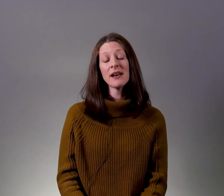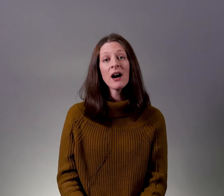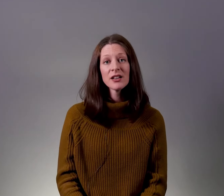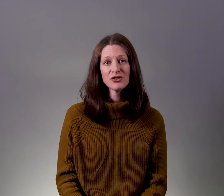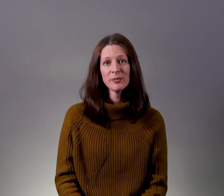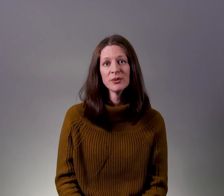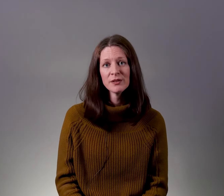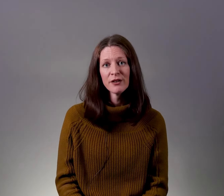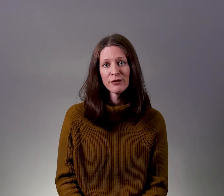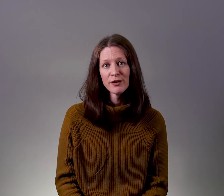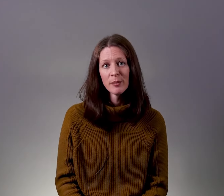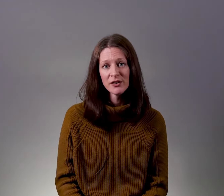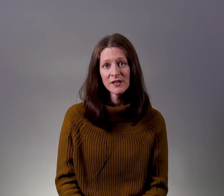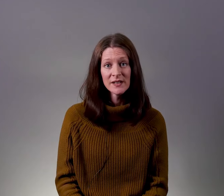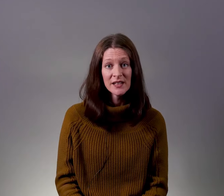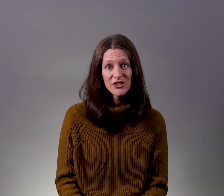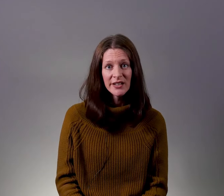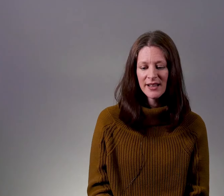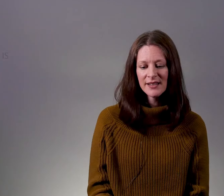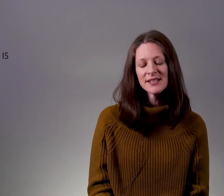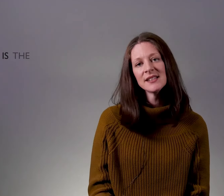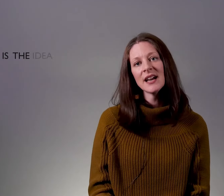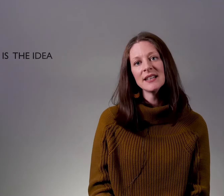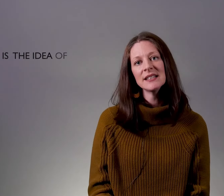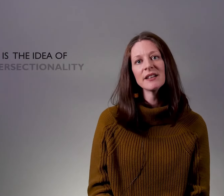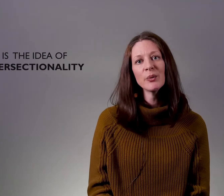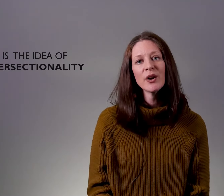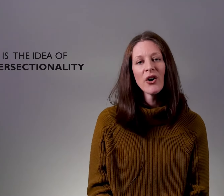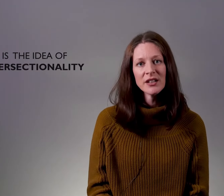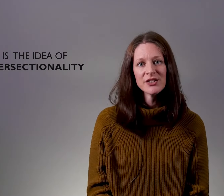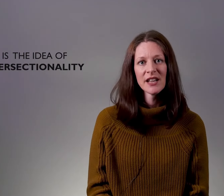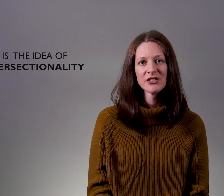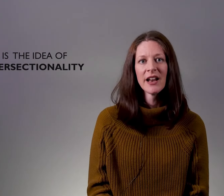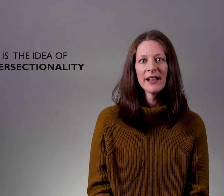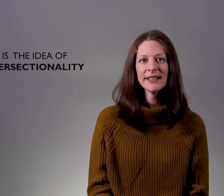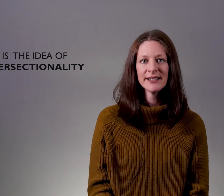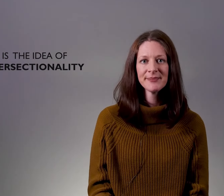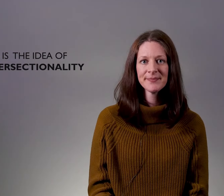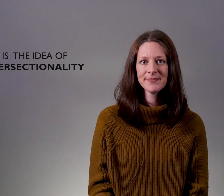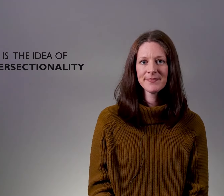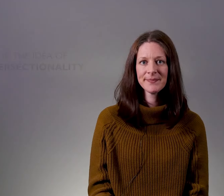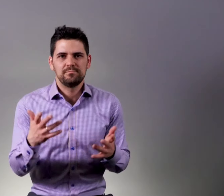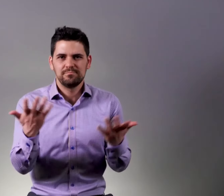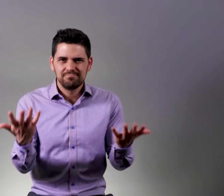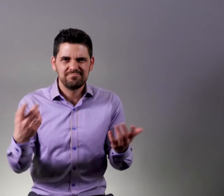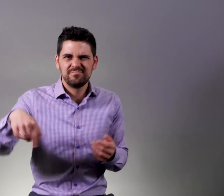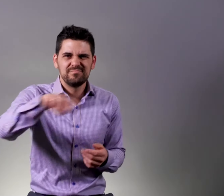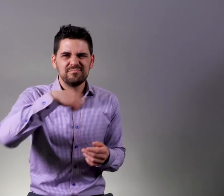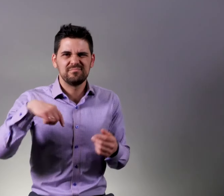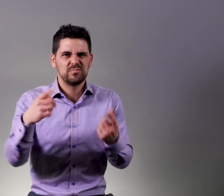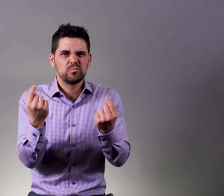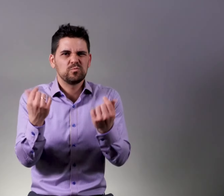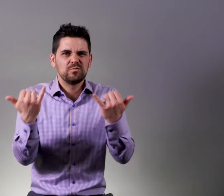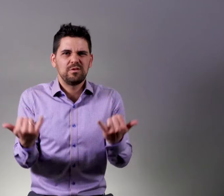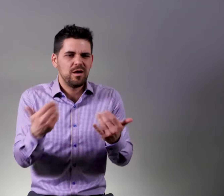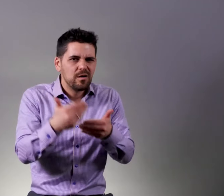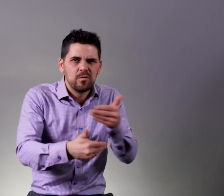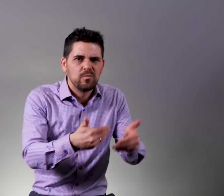not contribute to their further marginalization. This is the idea that we call intersectionality. What do we do now? How do we